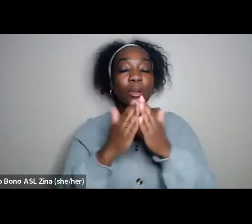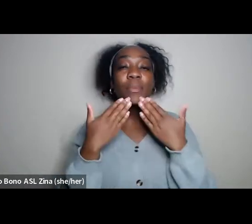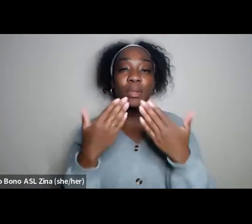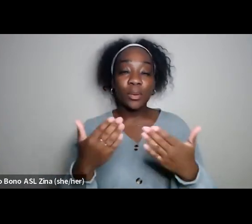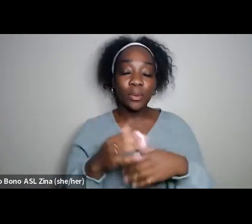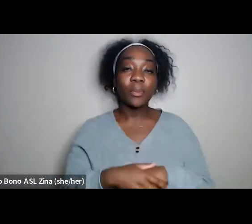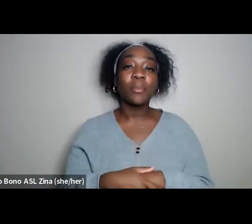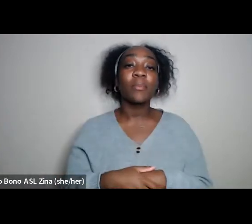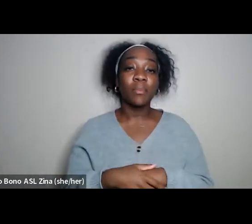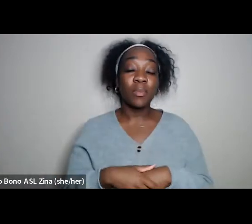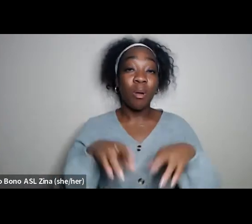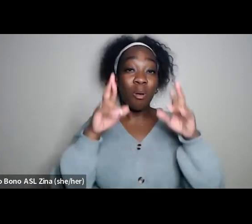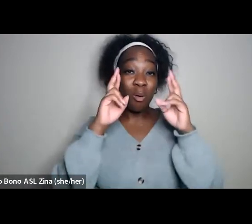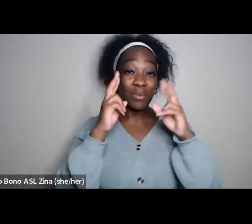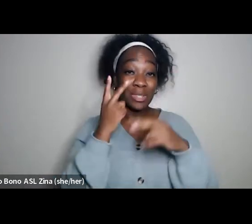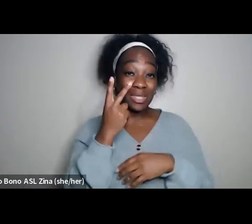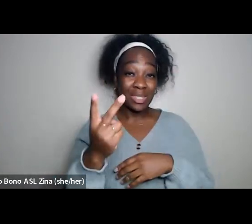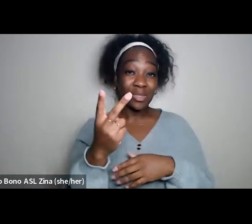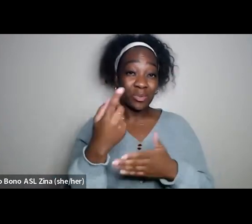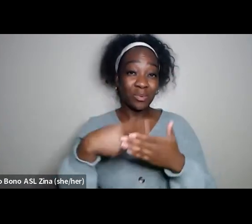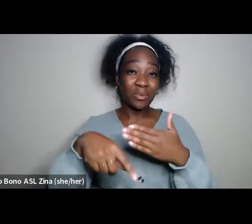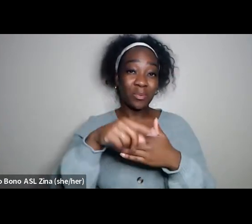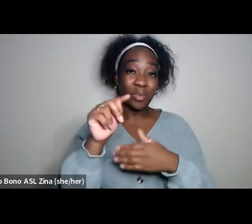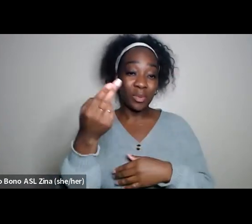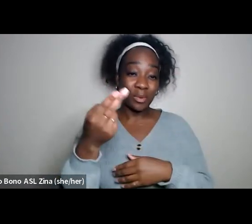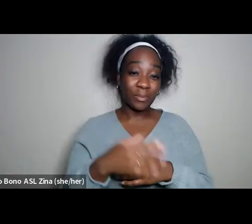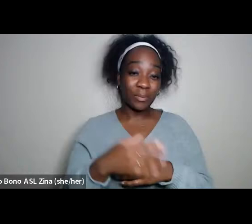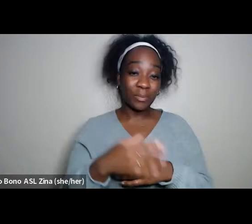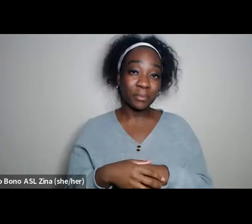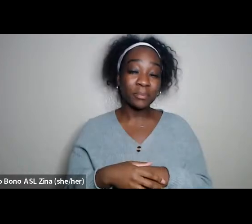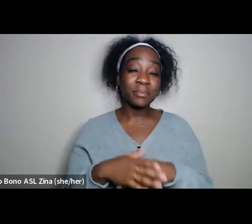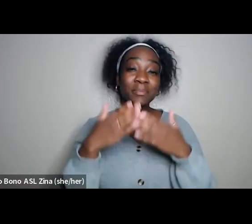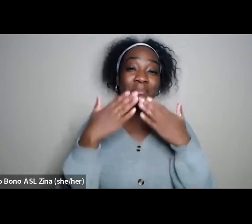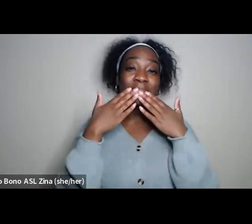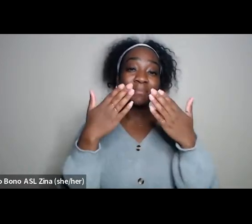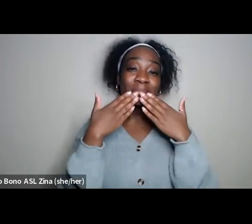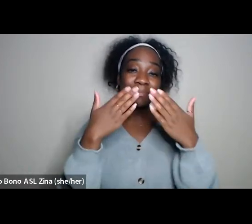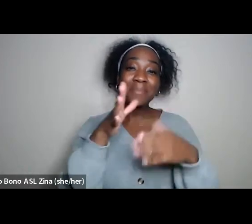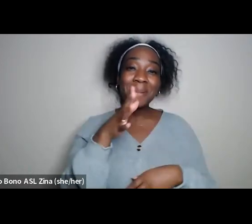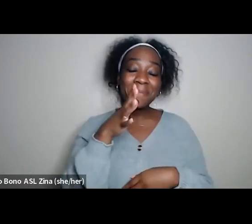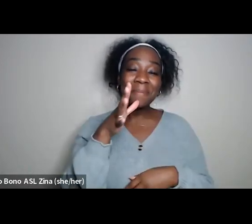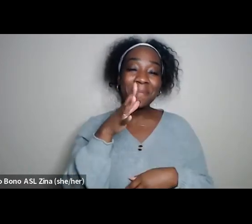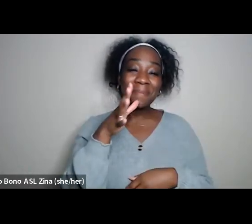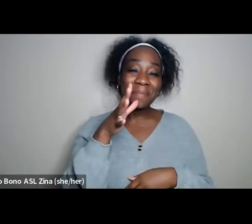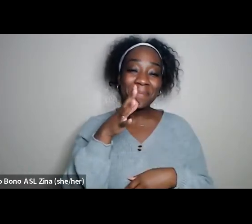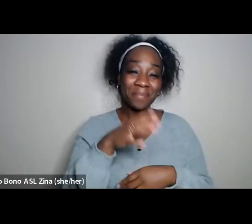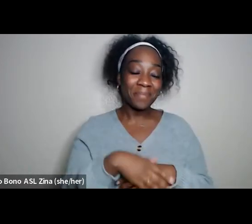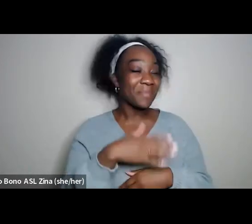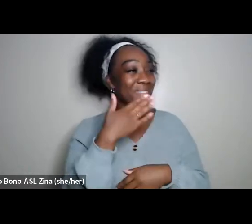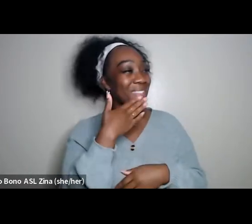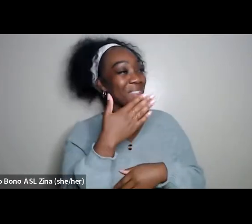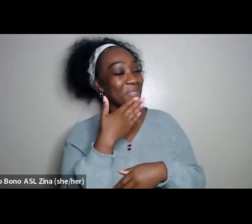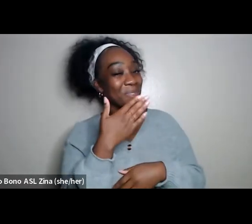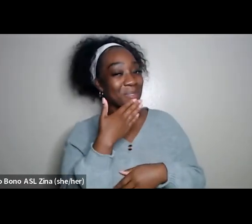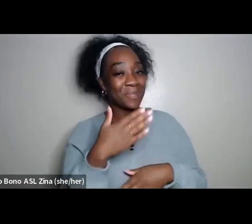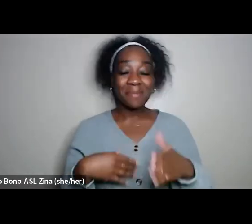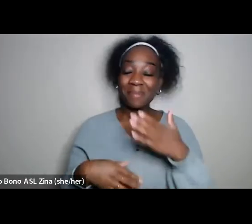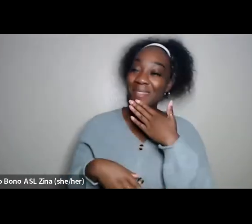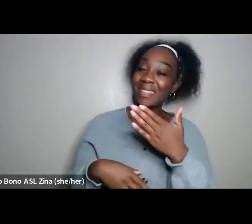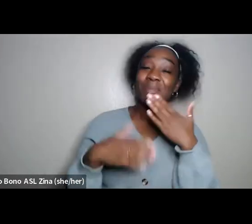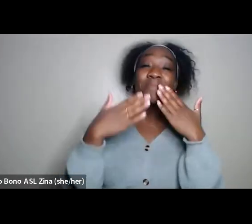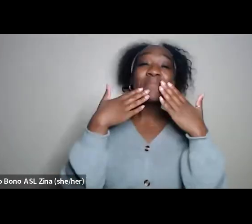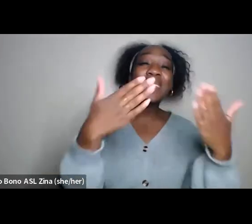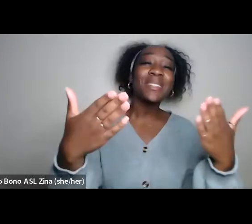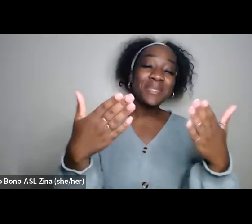All right, hope to see you all next Thursday. Okay. Thank you, Mommy. Thank you. Yes, thank you. Thank all of